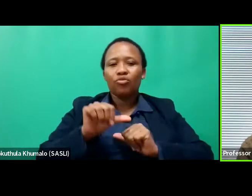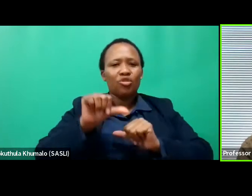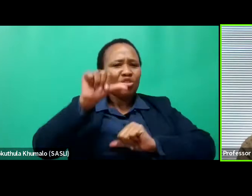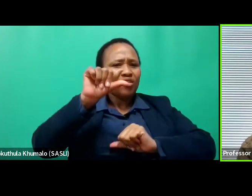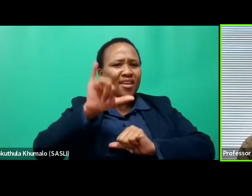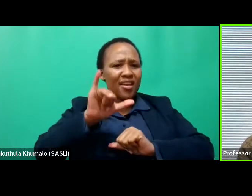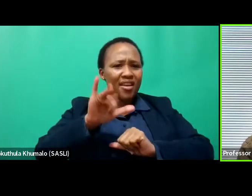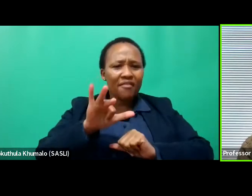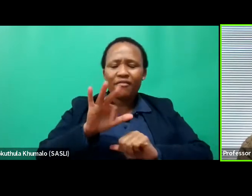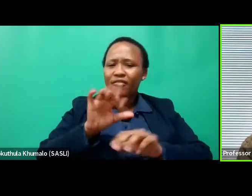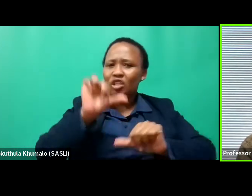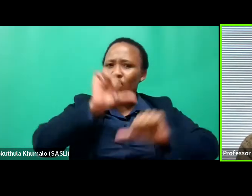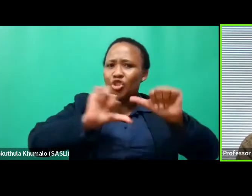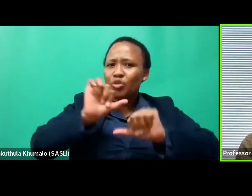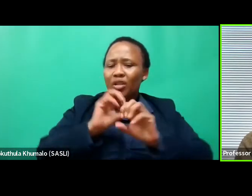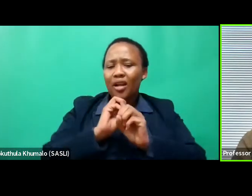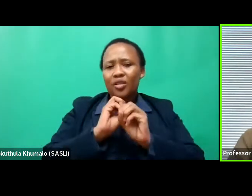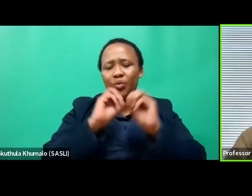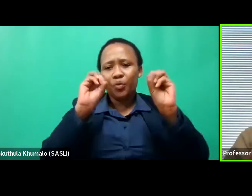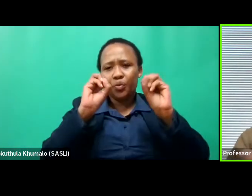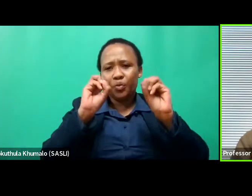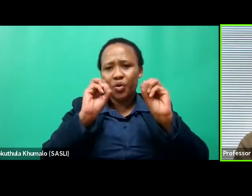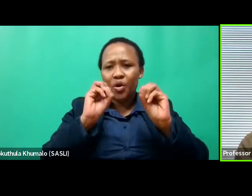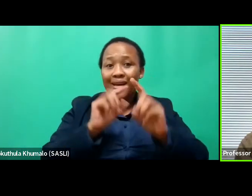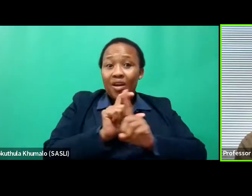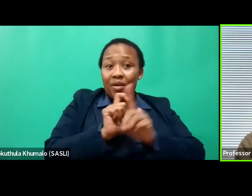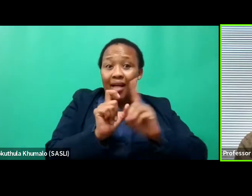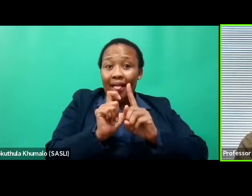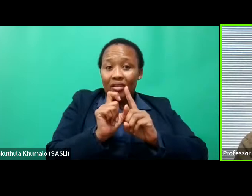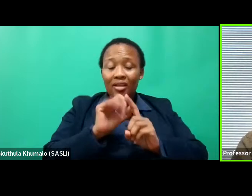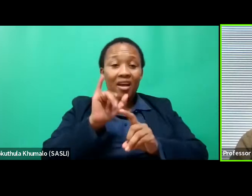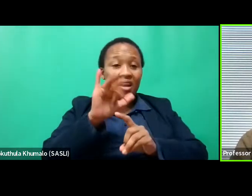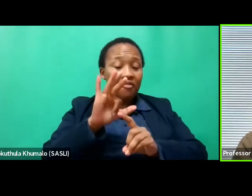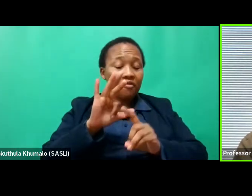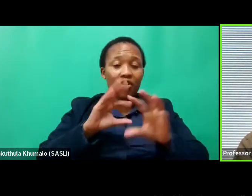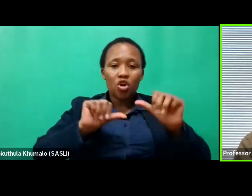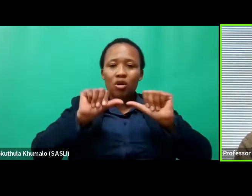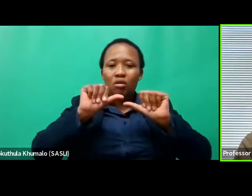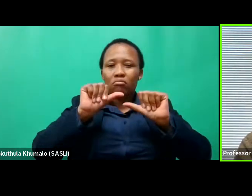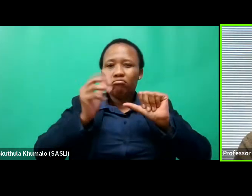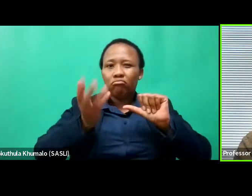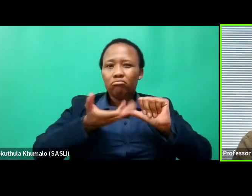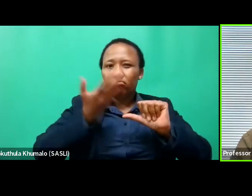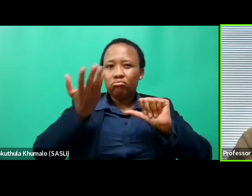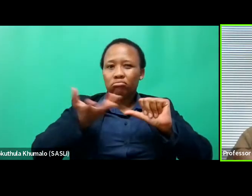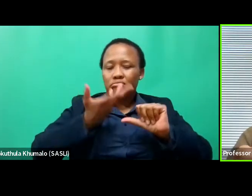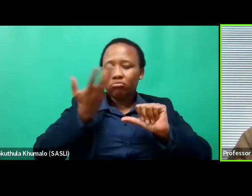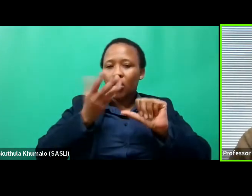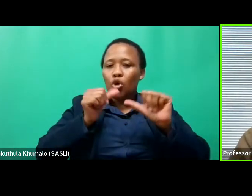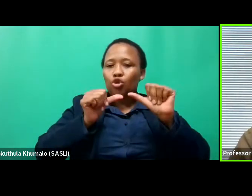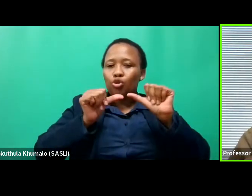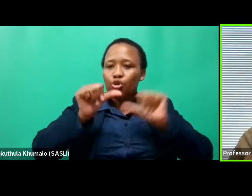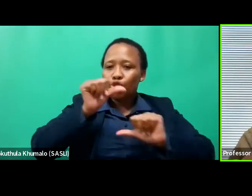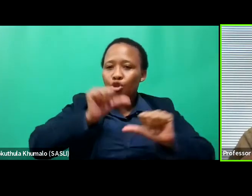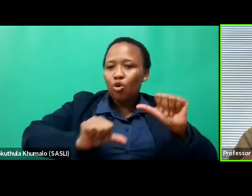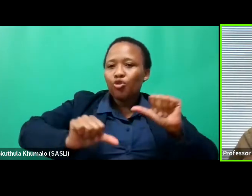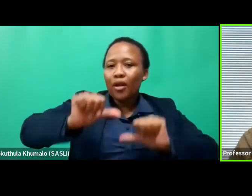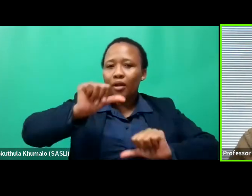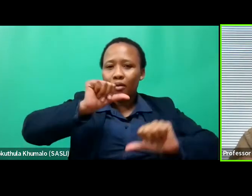socialized into intellectual culture, if you're not socialized in habits and